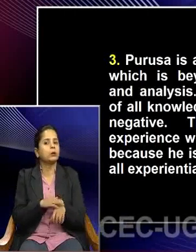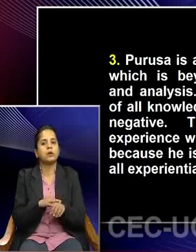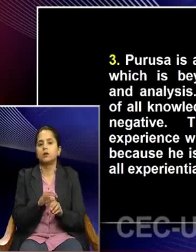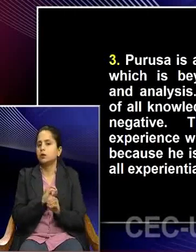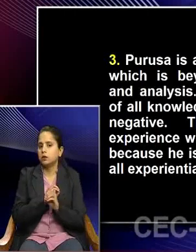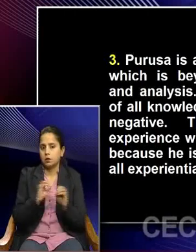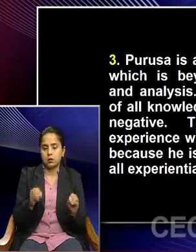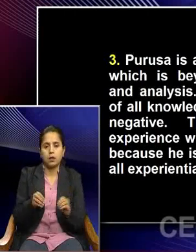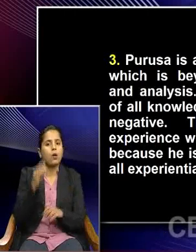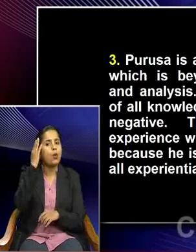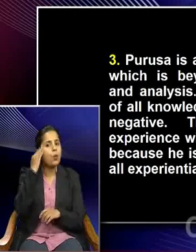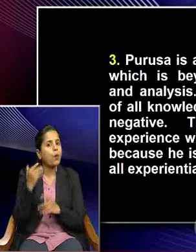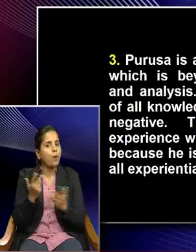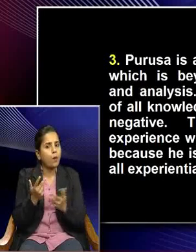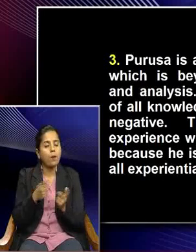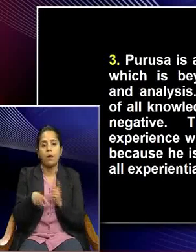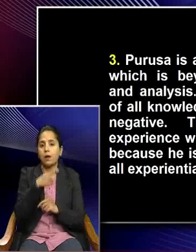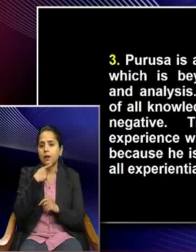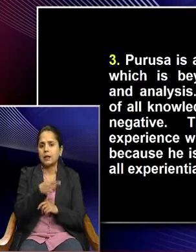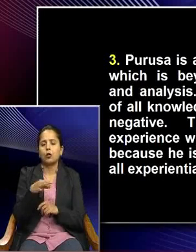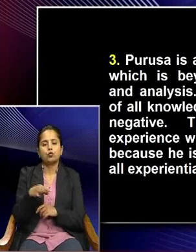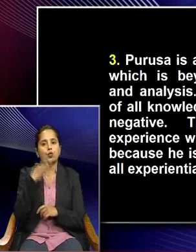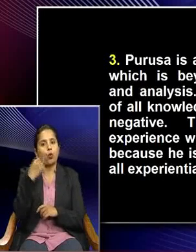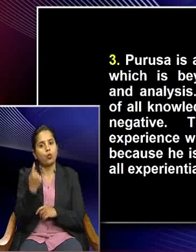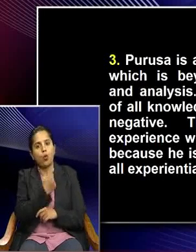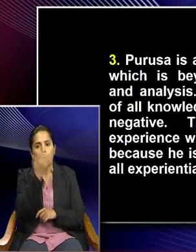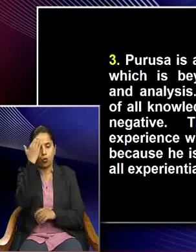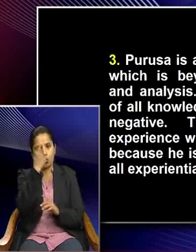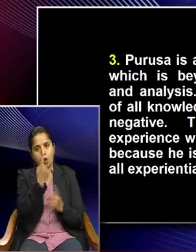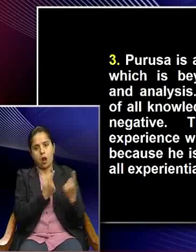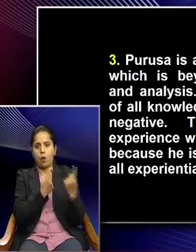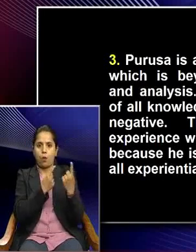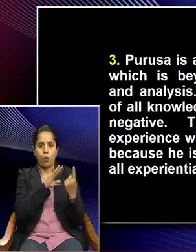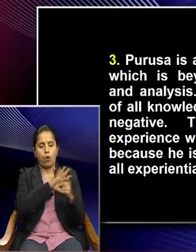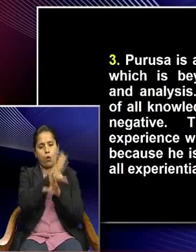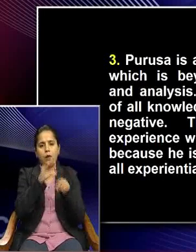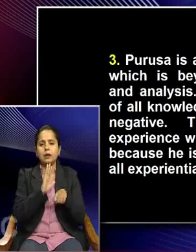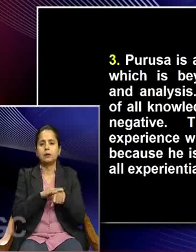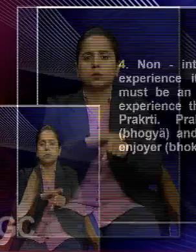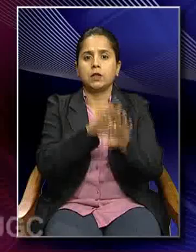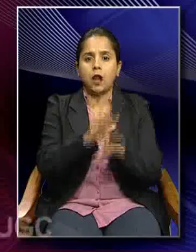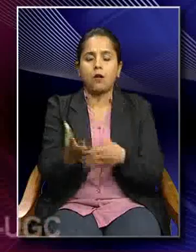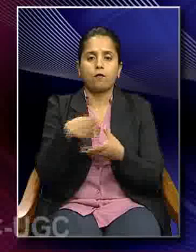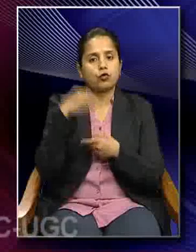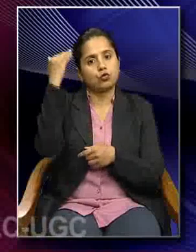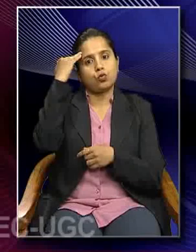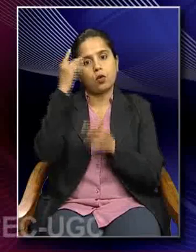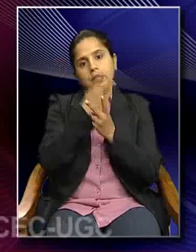This is so because he is the sole authority of all experiential knowledge.